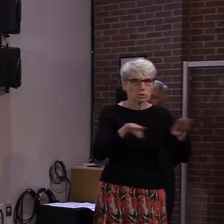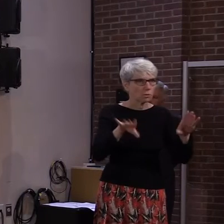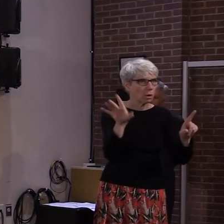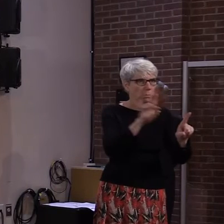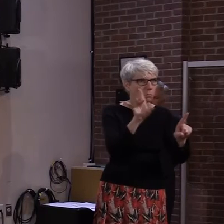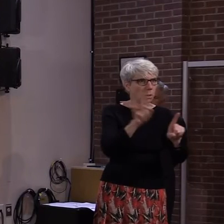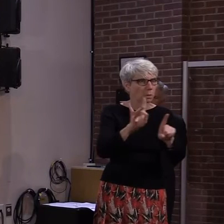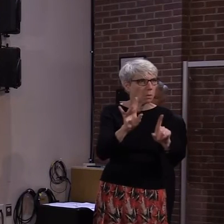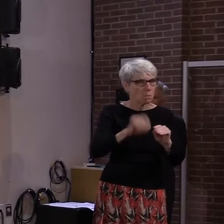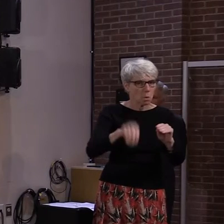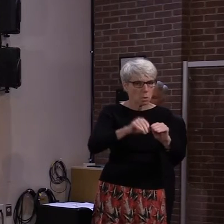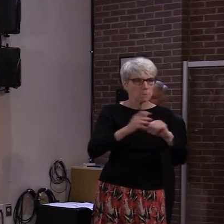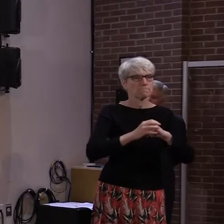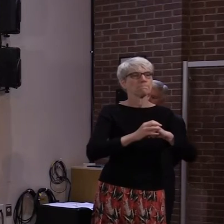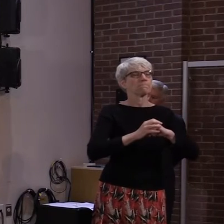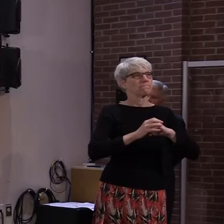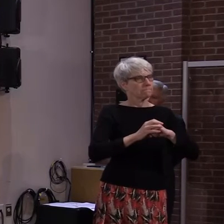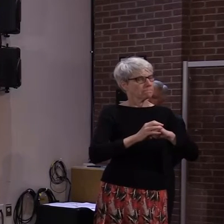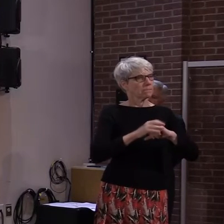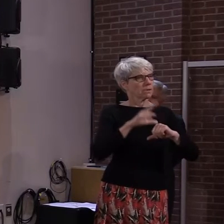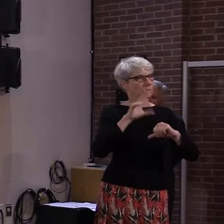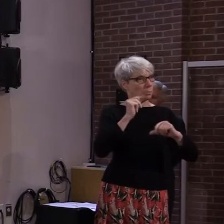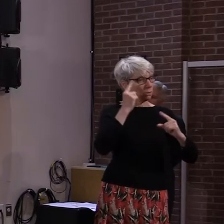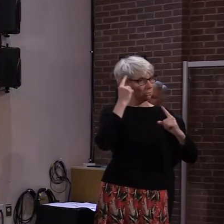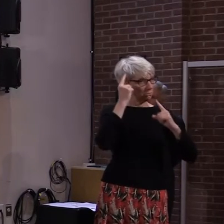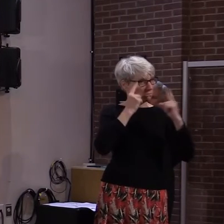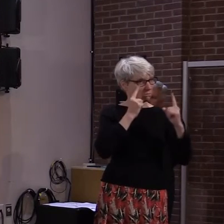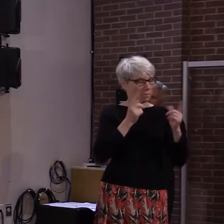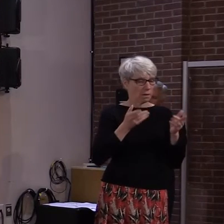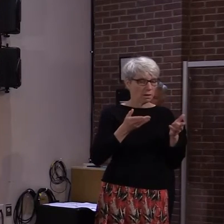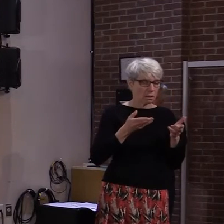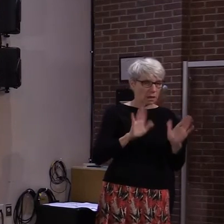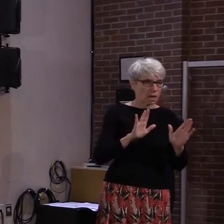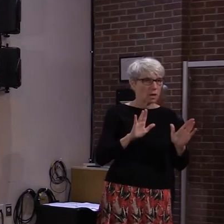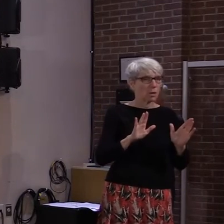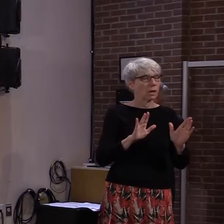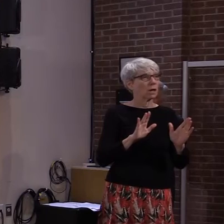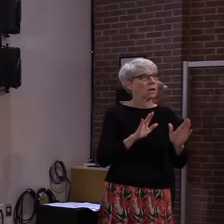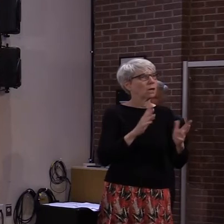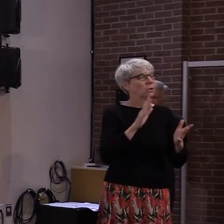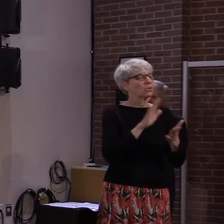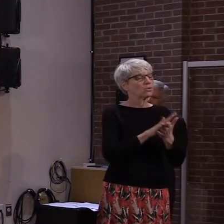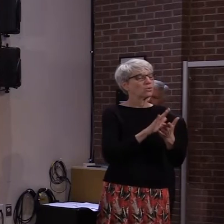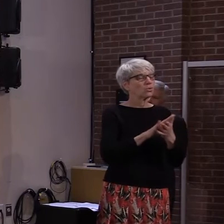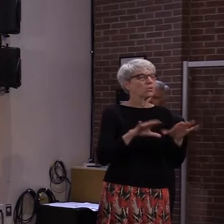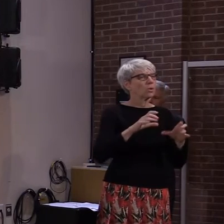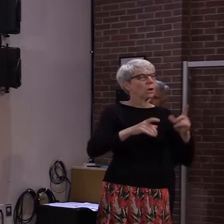Vermont consider going back at all to or allowing some hybrid and remote learning?